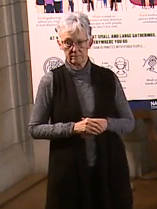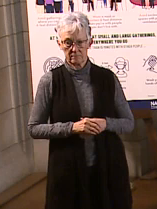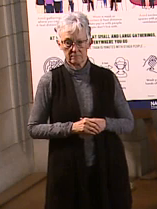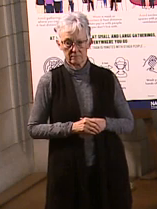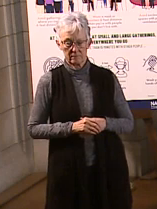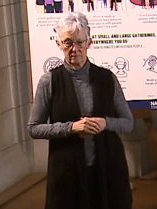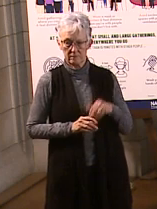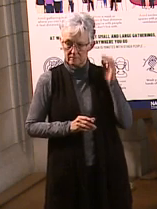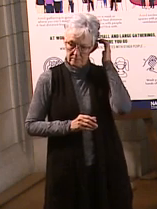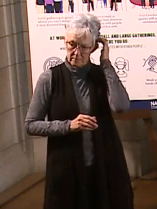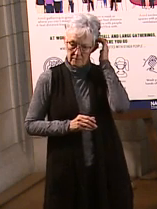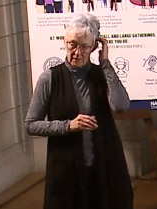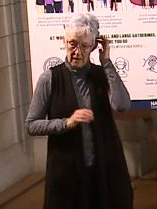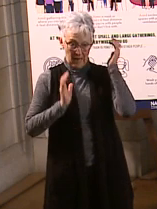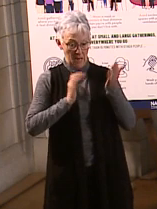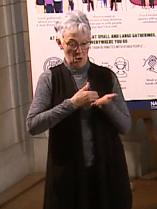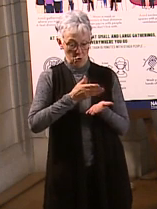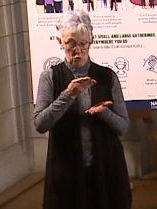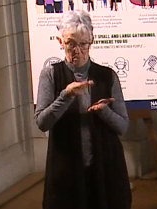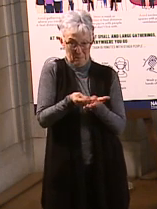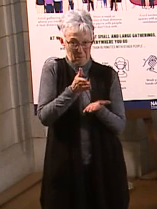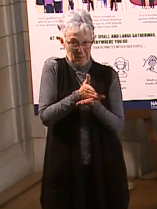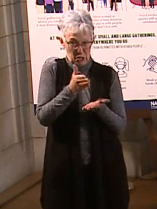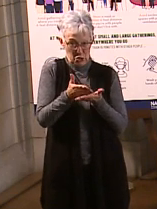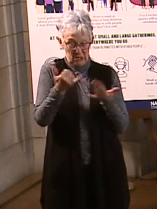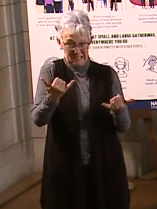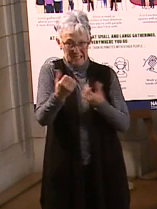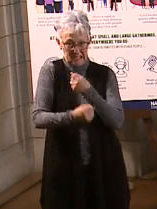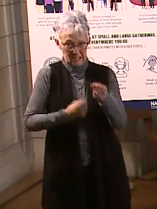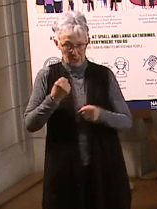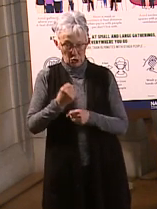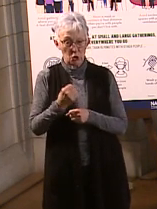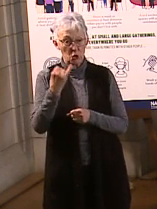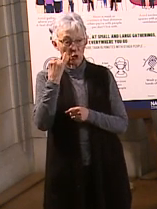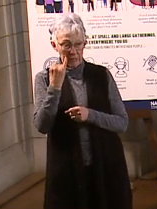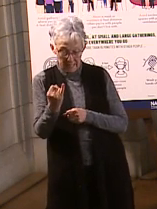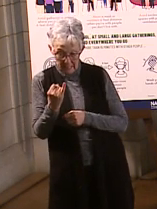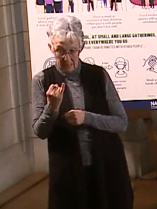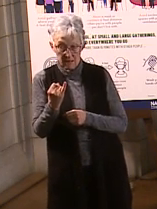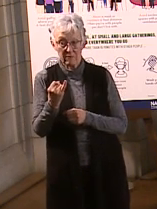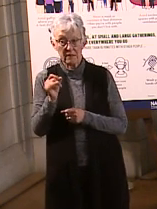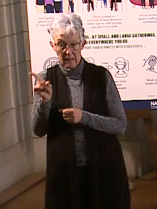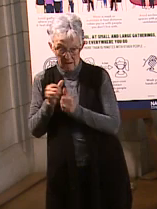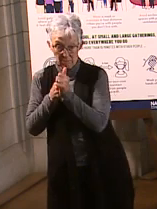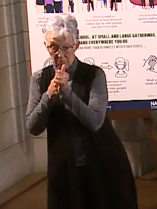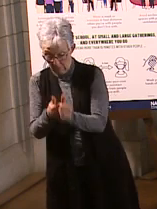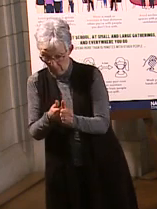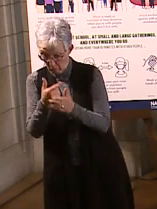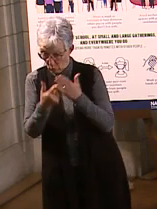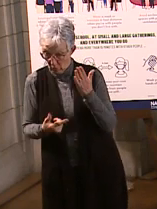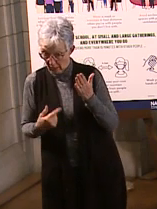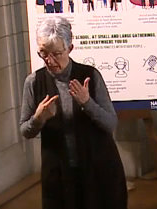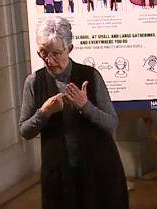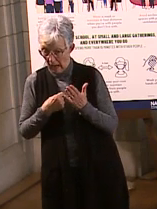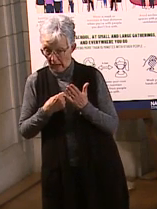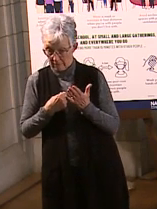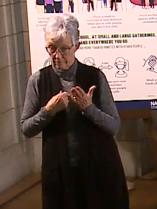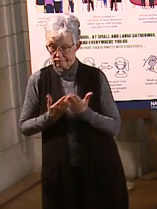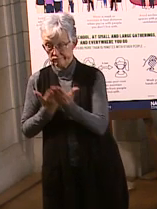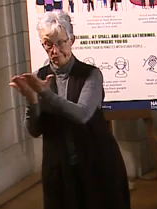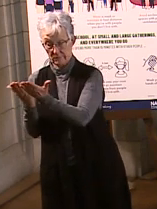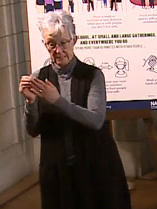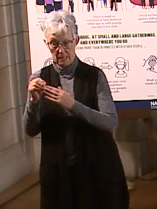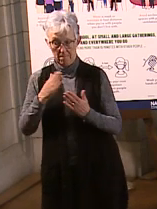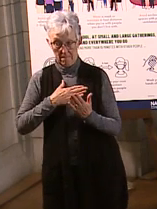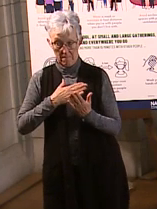budget proposal this year, if you do all the things I proposed in my budget, we can actually provide with the